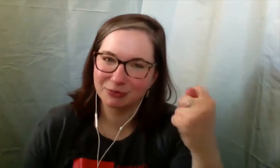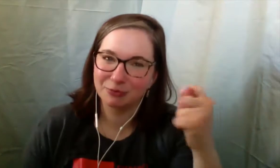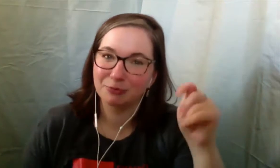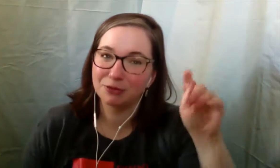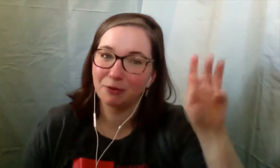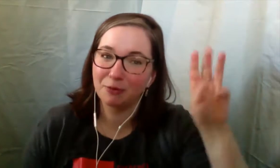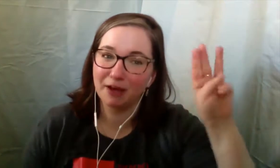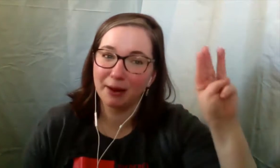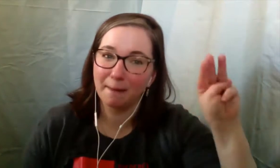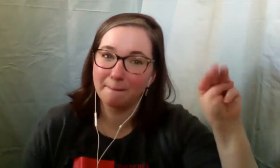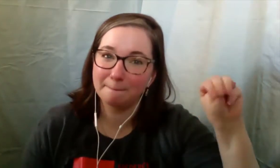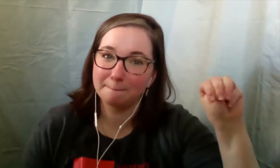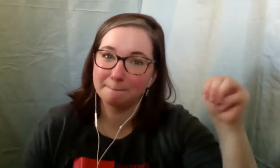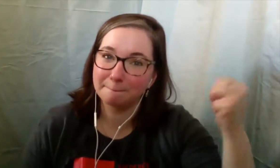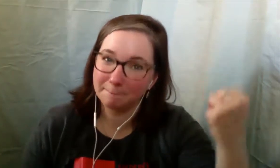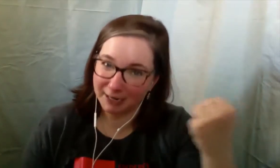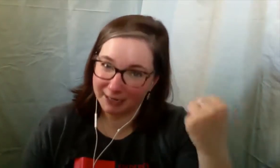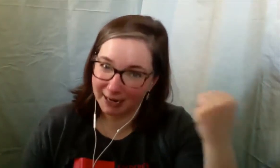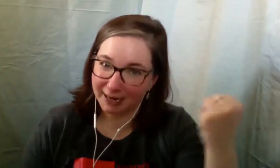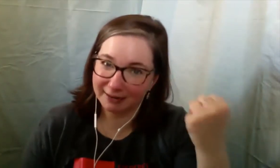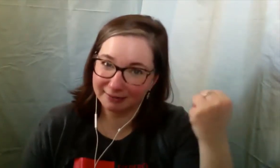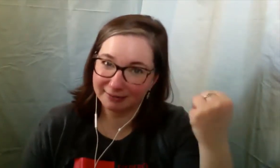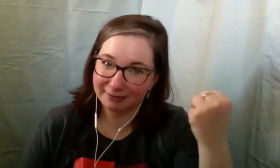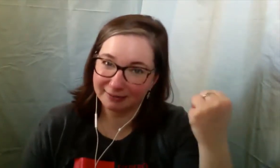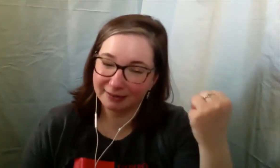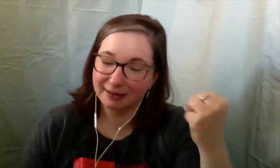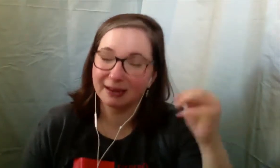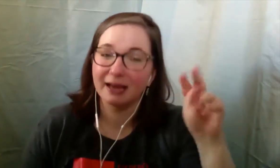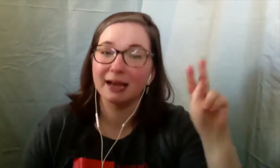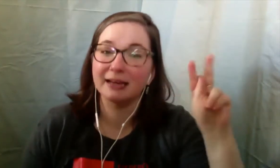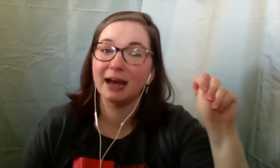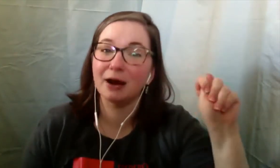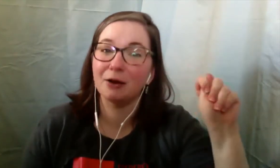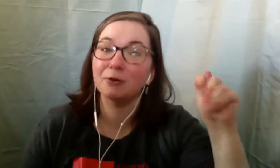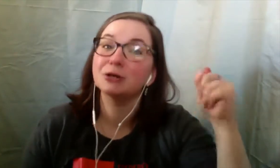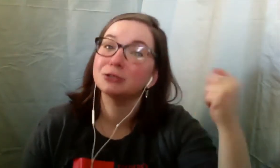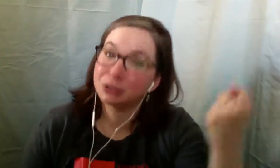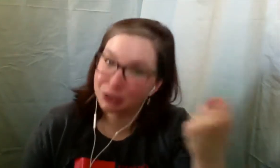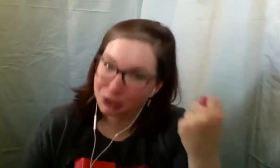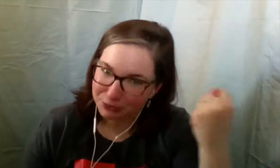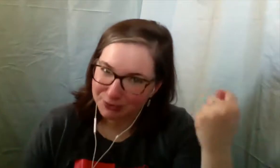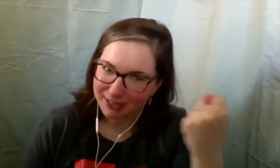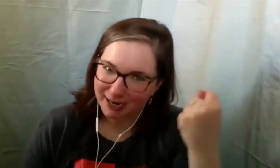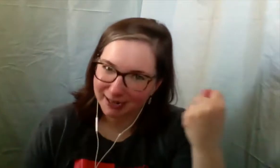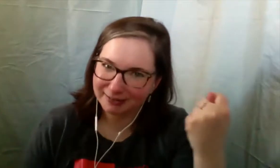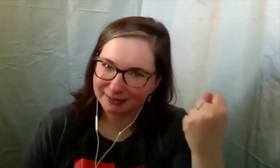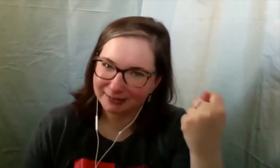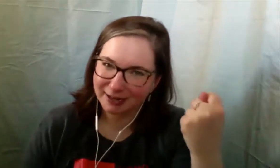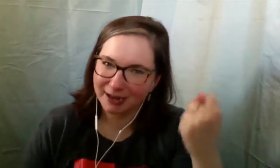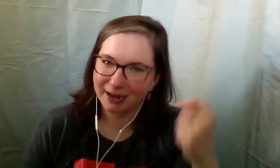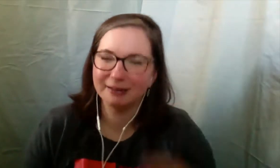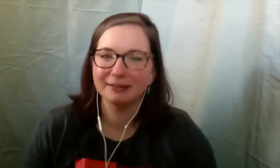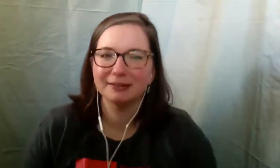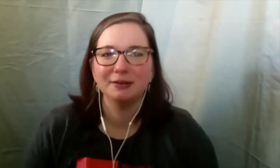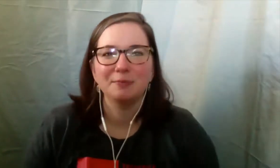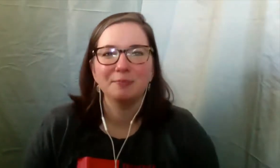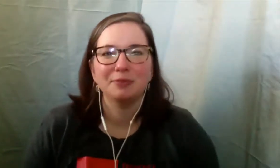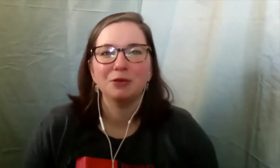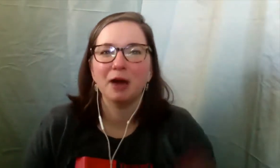So far we've had Monday and now Tuesday, okay?